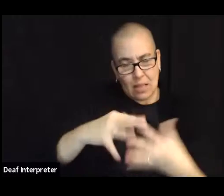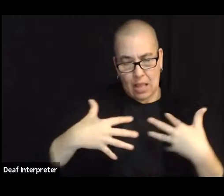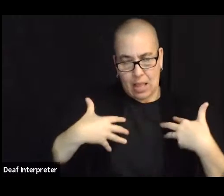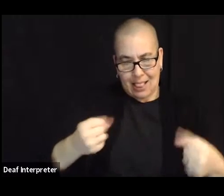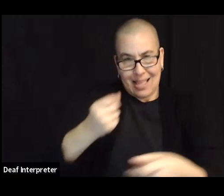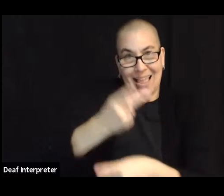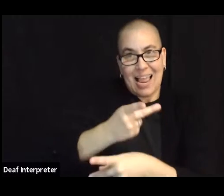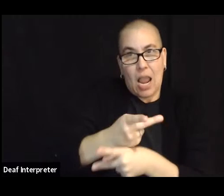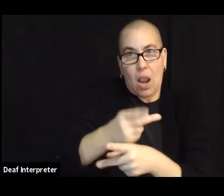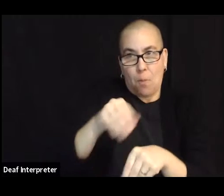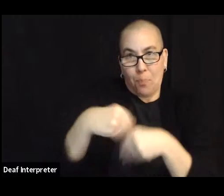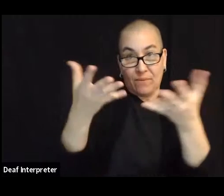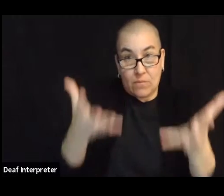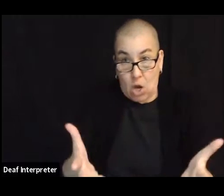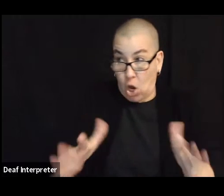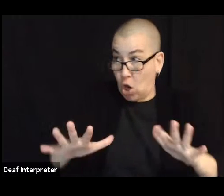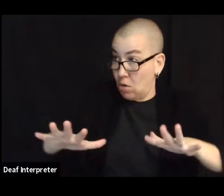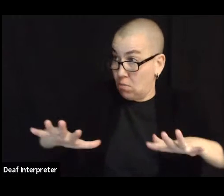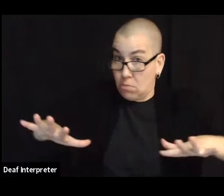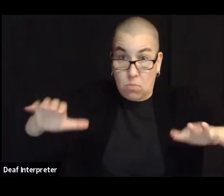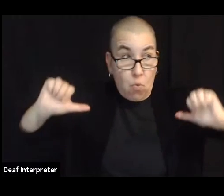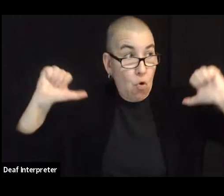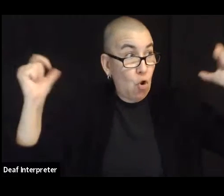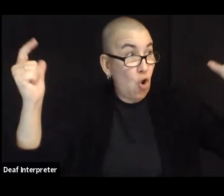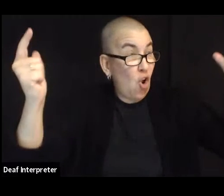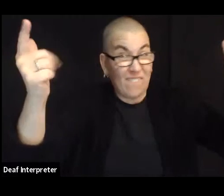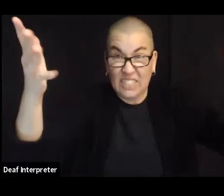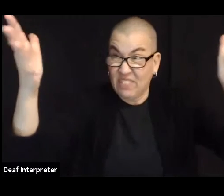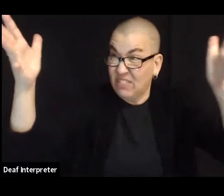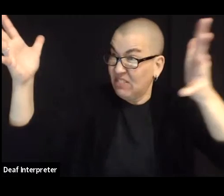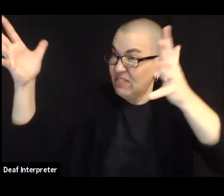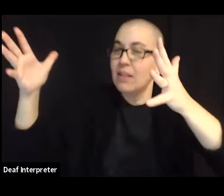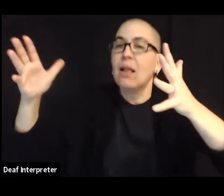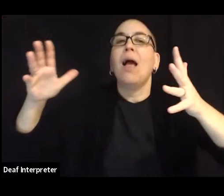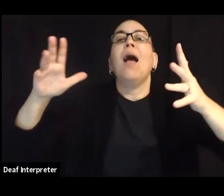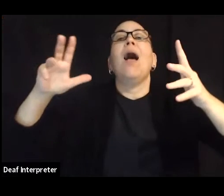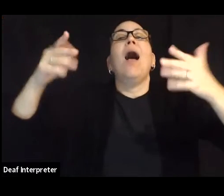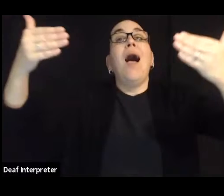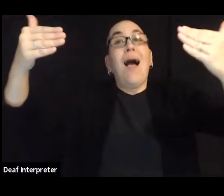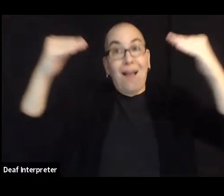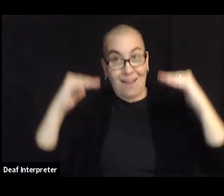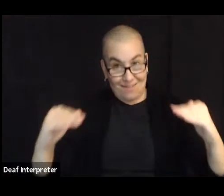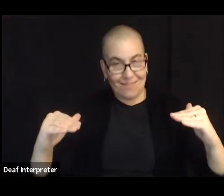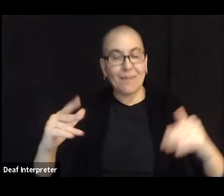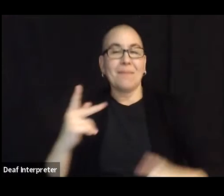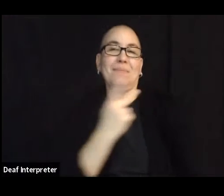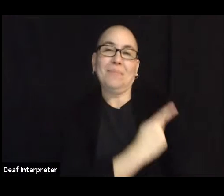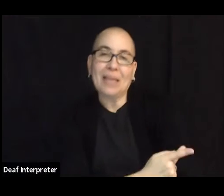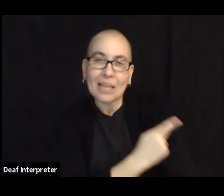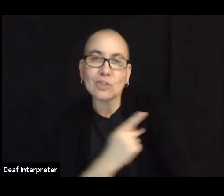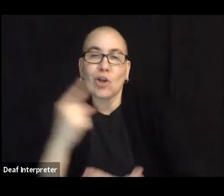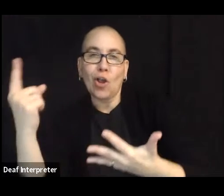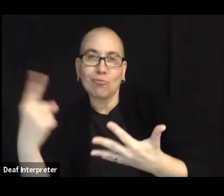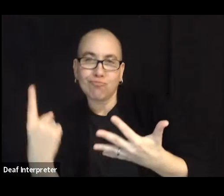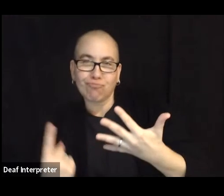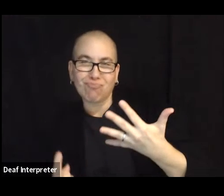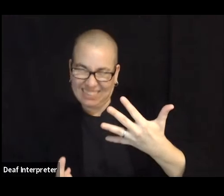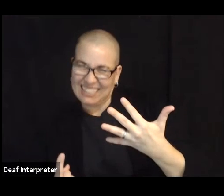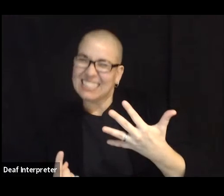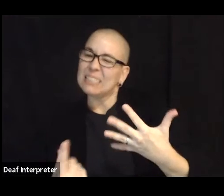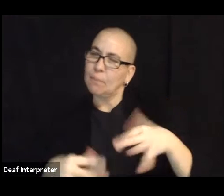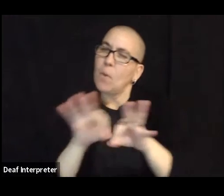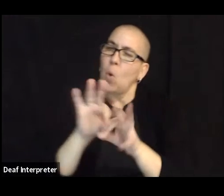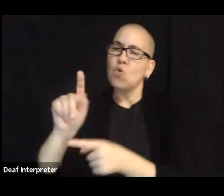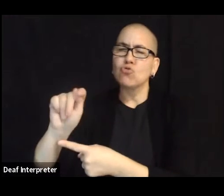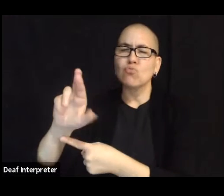other. So we're clear on who is tracking the providers that are not part of large